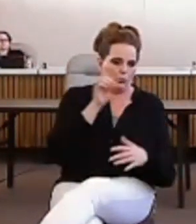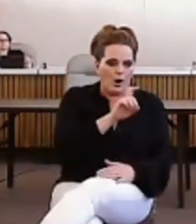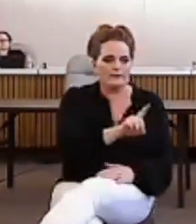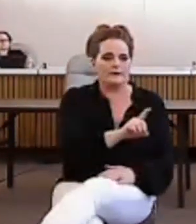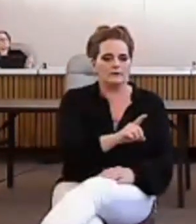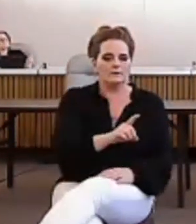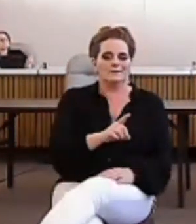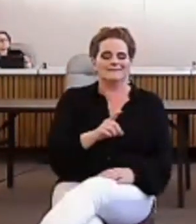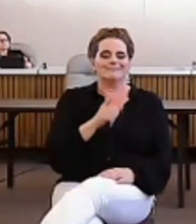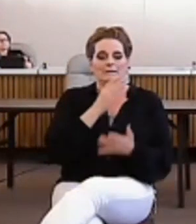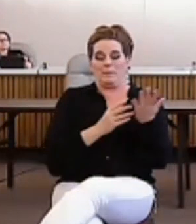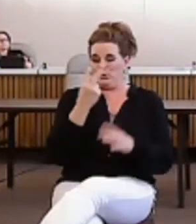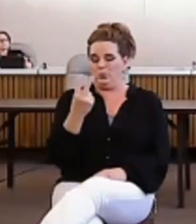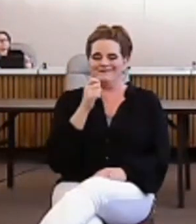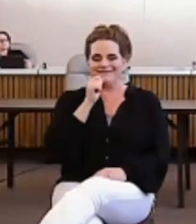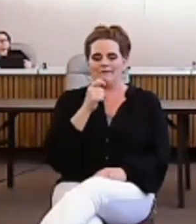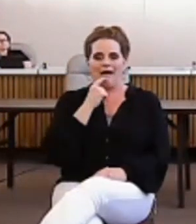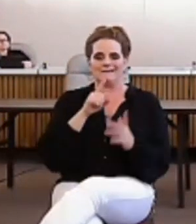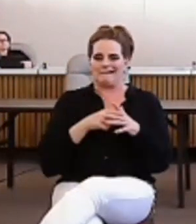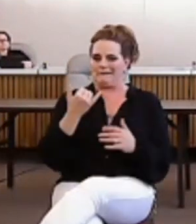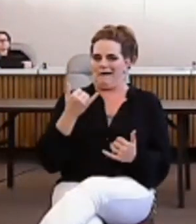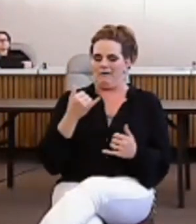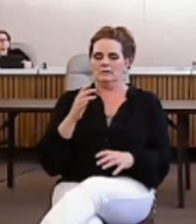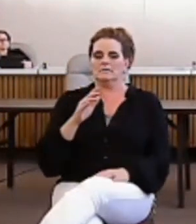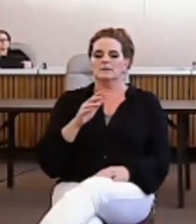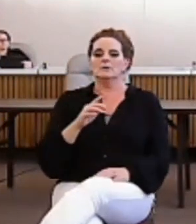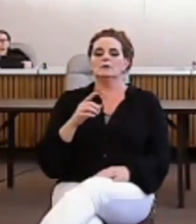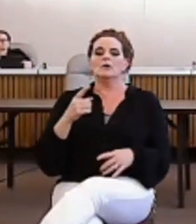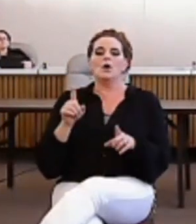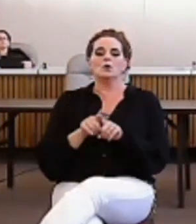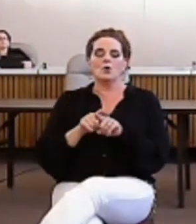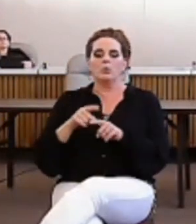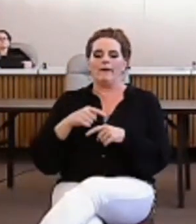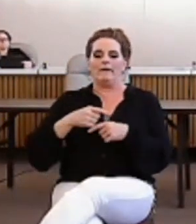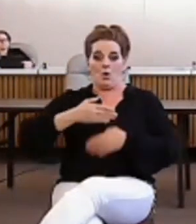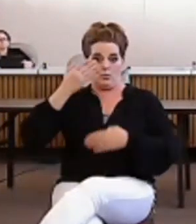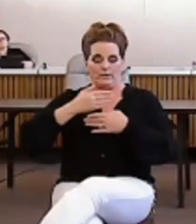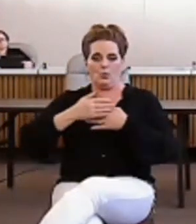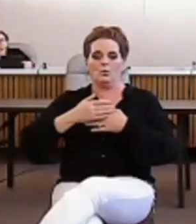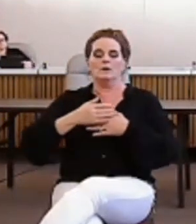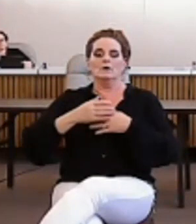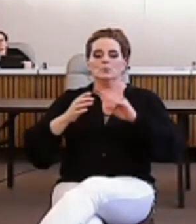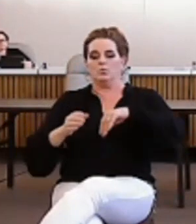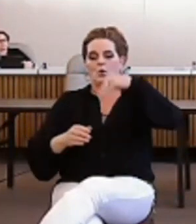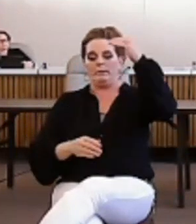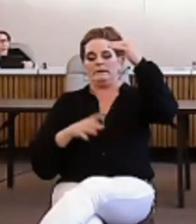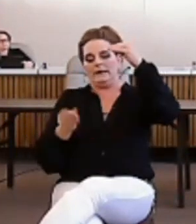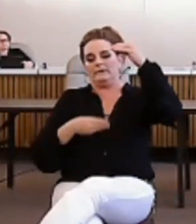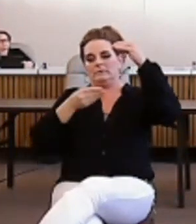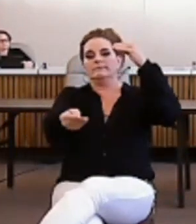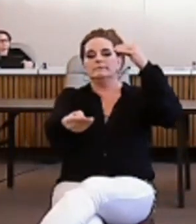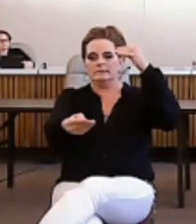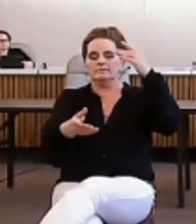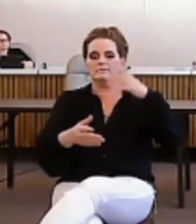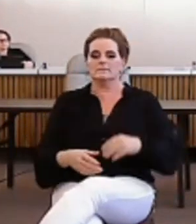undertake that at this point. We also have a window, pass-through window on the north side of the building, which